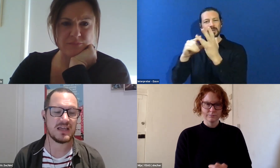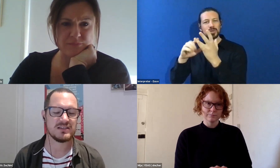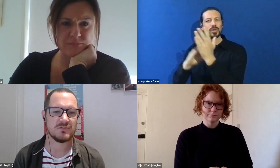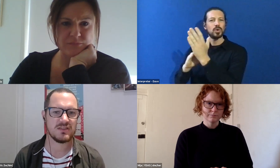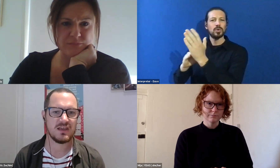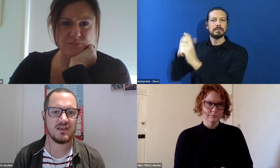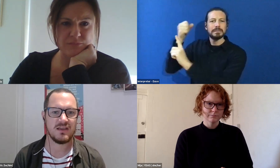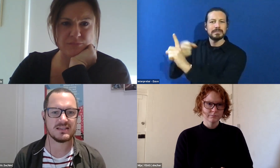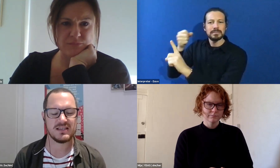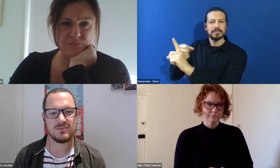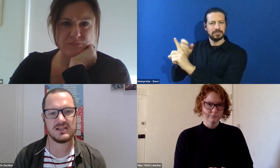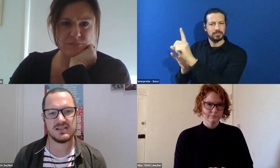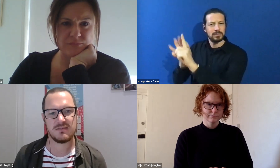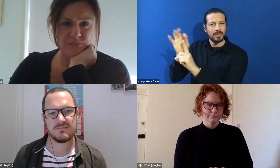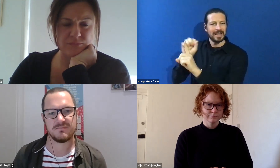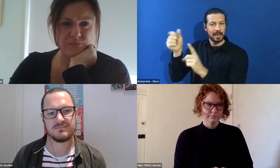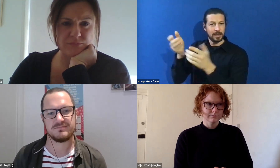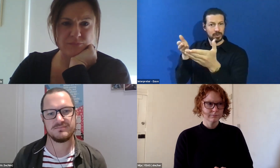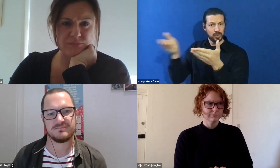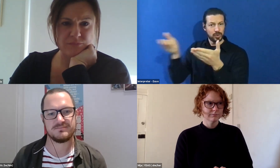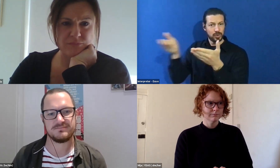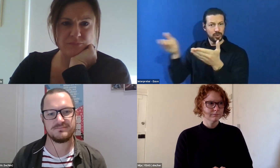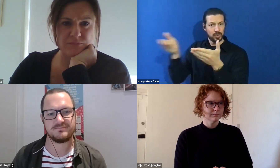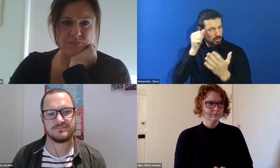do better with their accessibility?